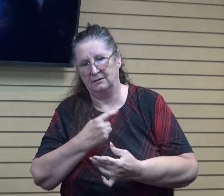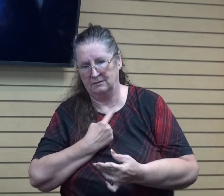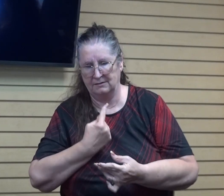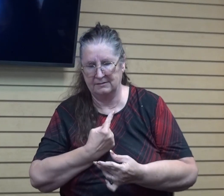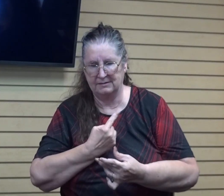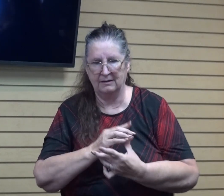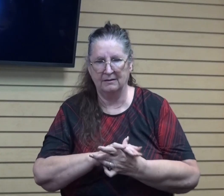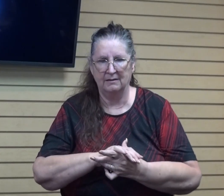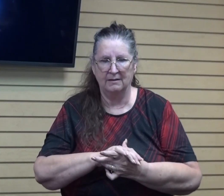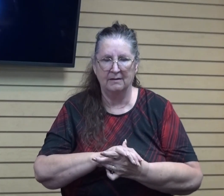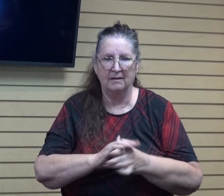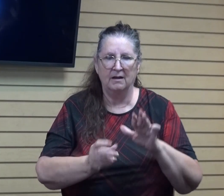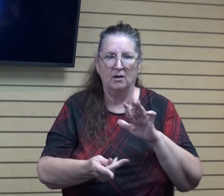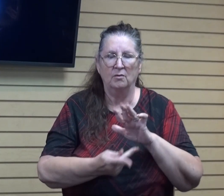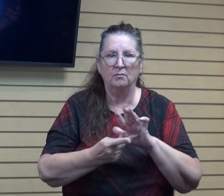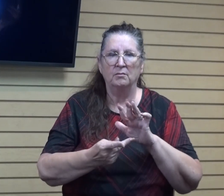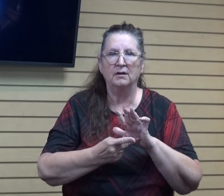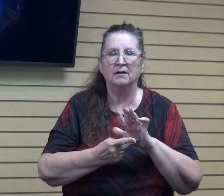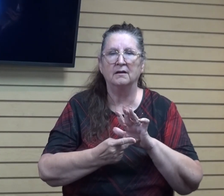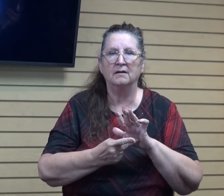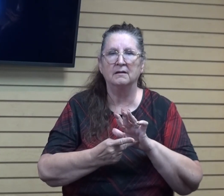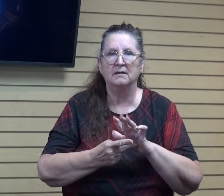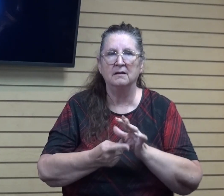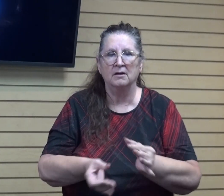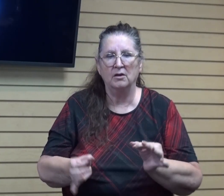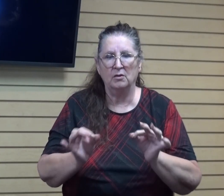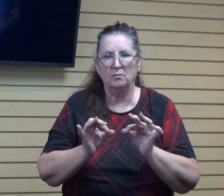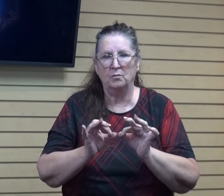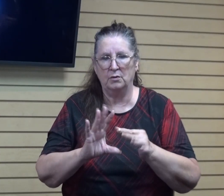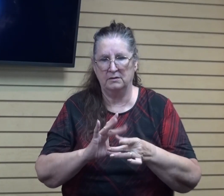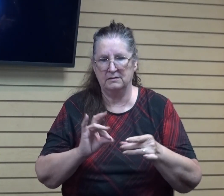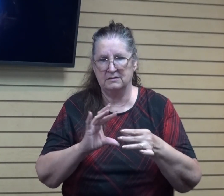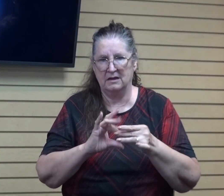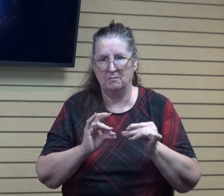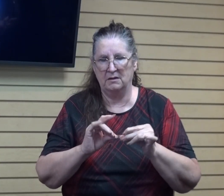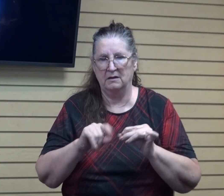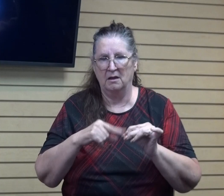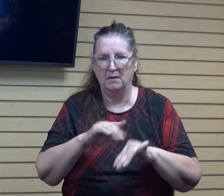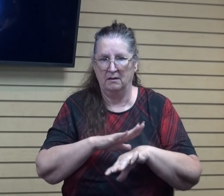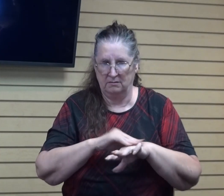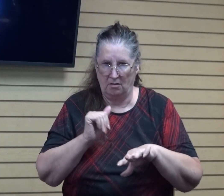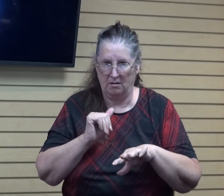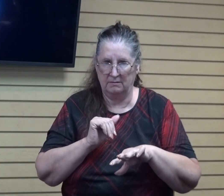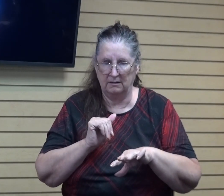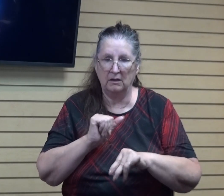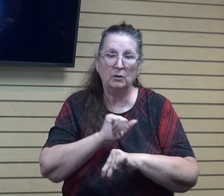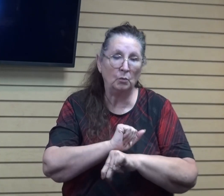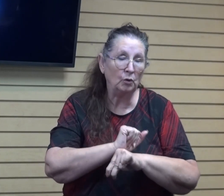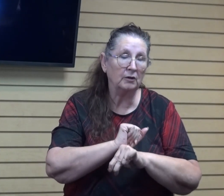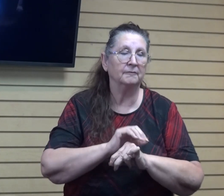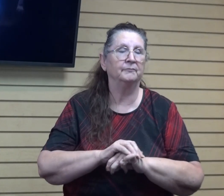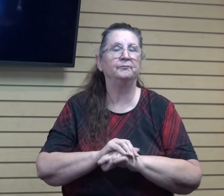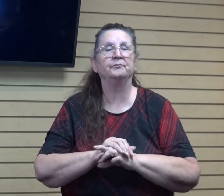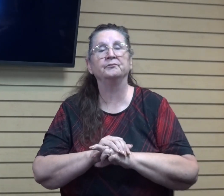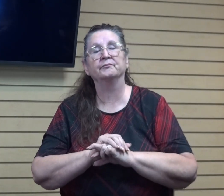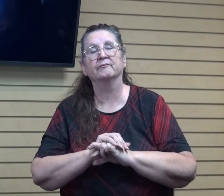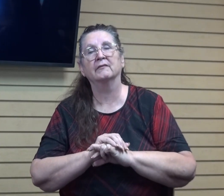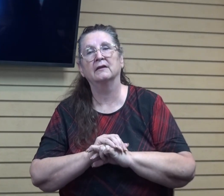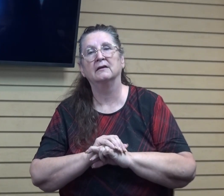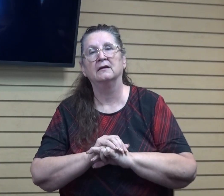the Apostle Paul makes an important statement about calling and work. In verse 20, Paul